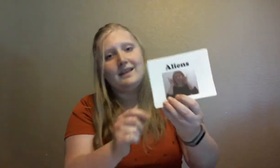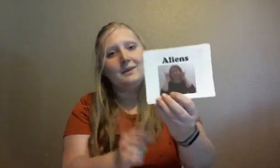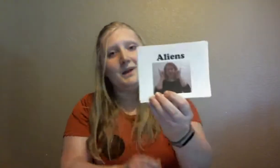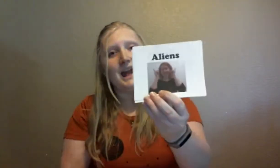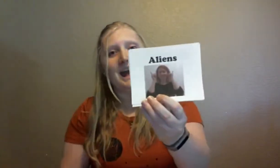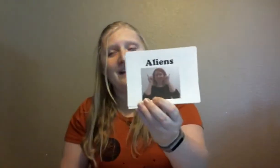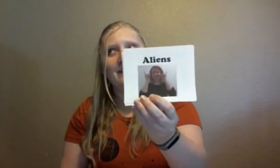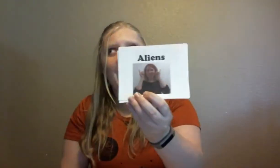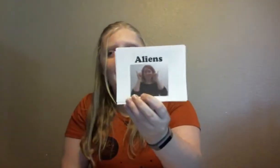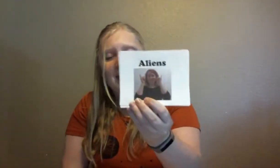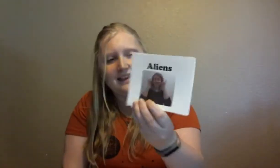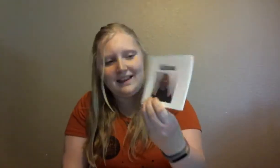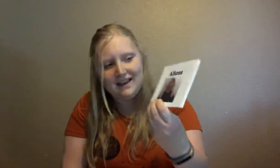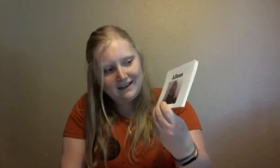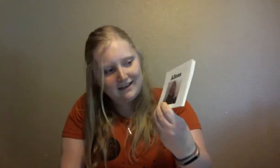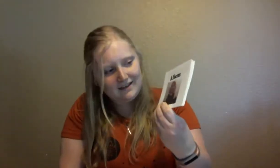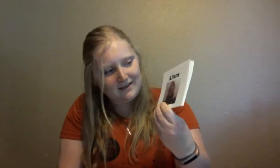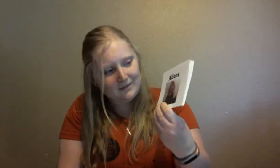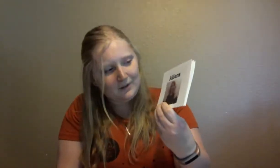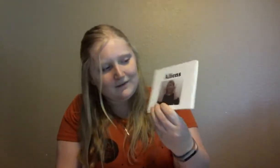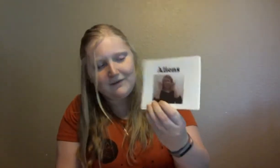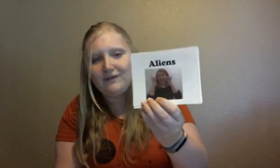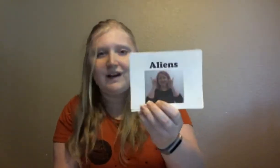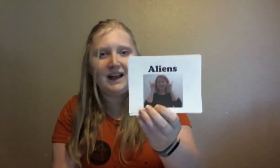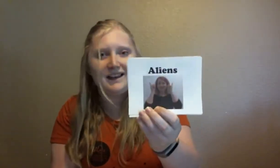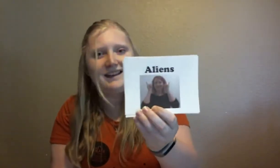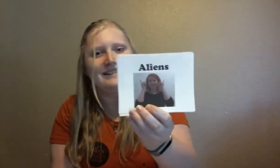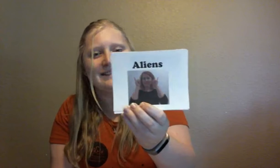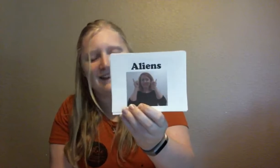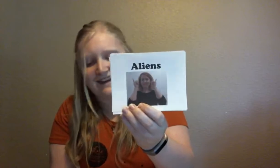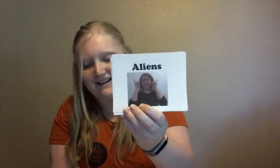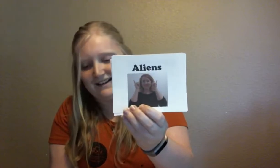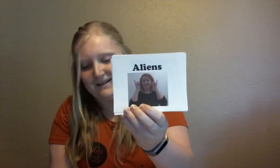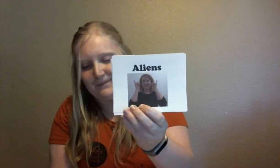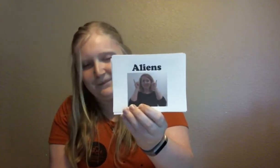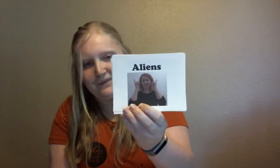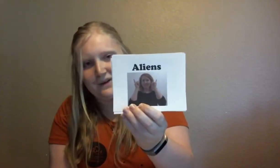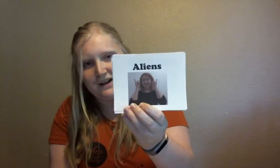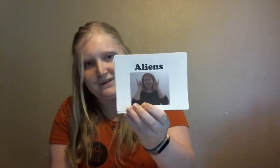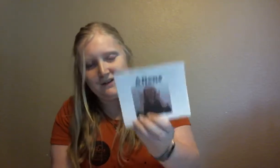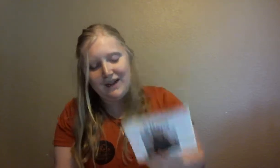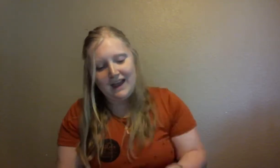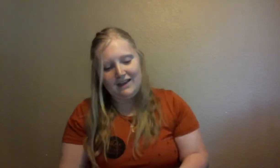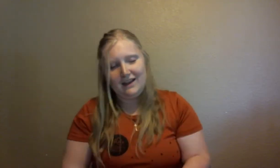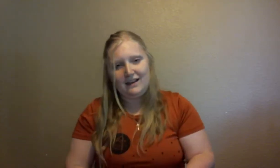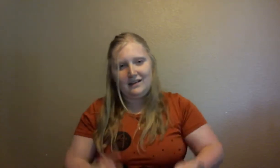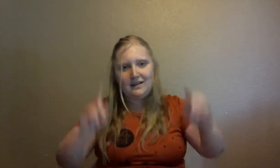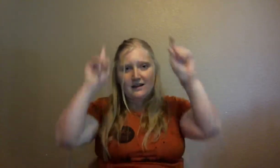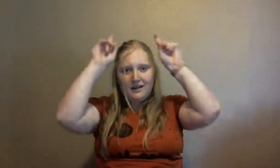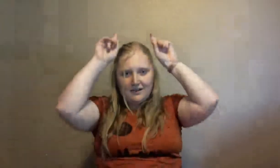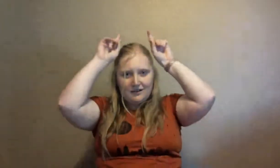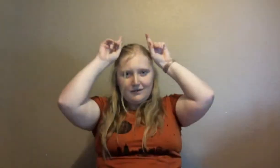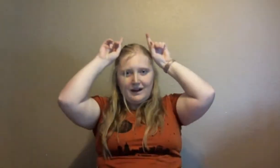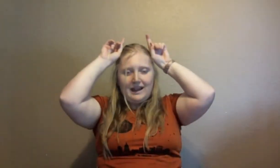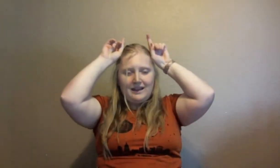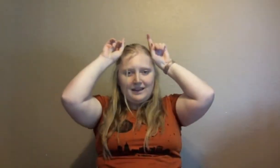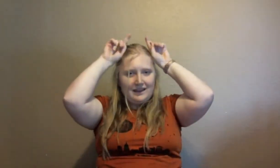Then we have aliens. What a fun sign. So next we have aliens. So for